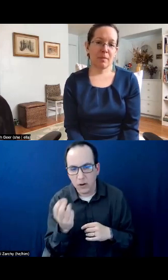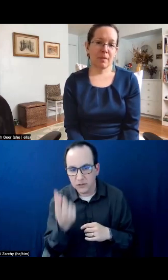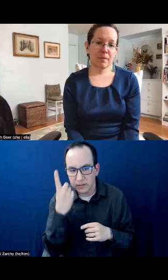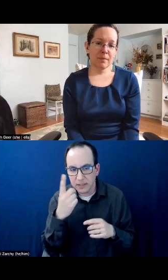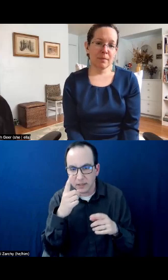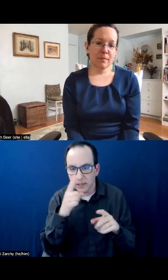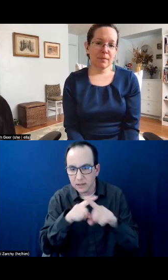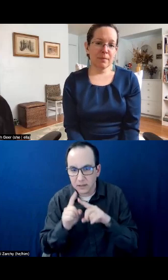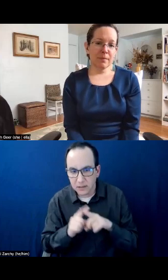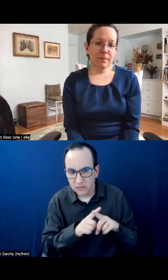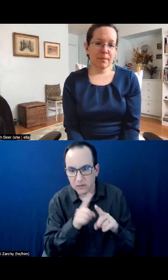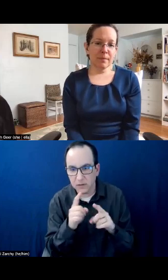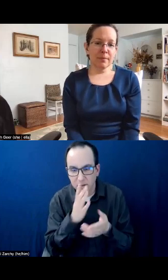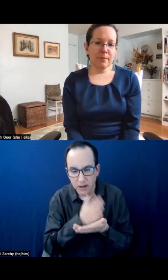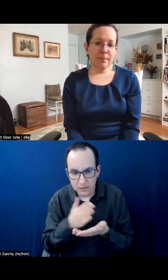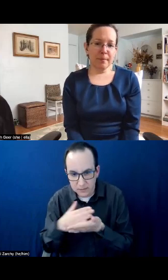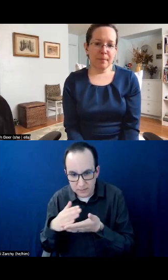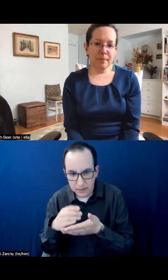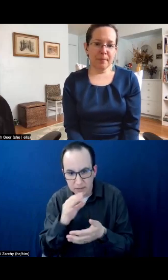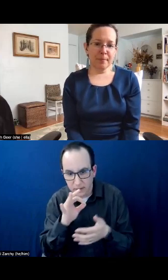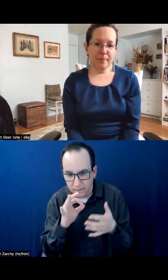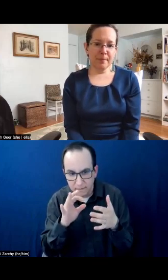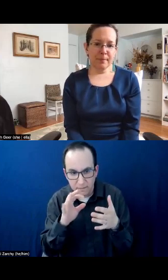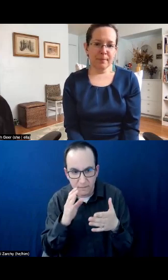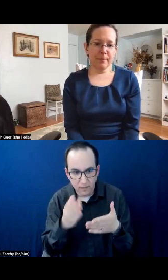describing things, or